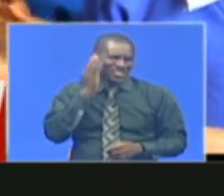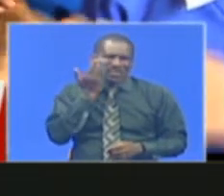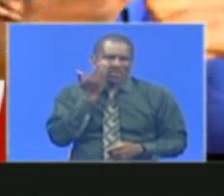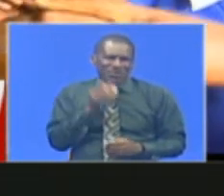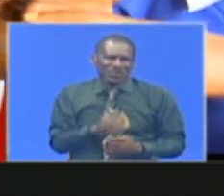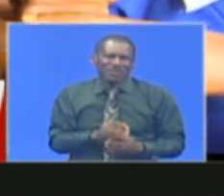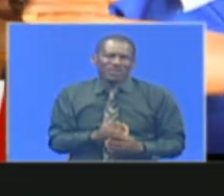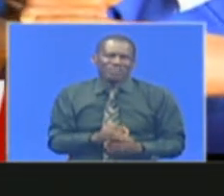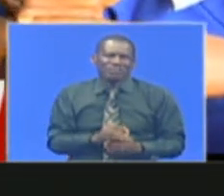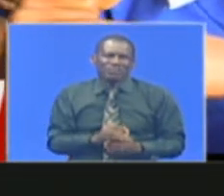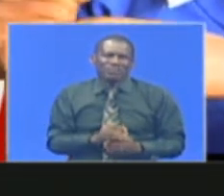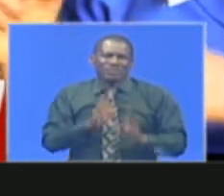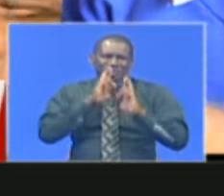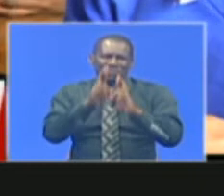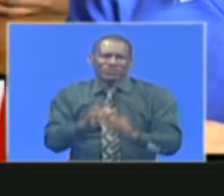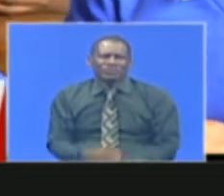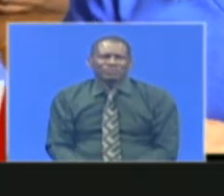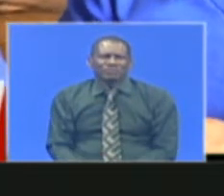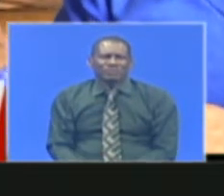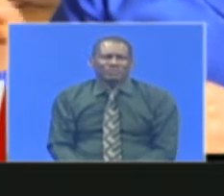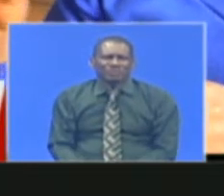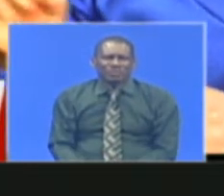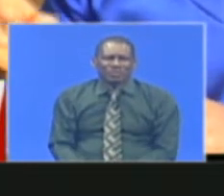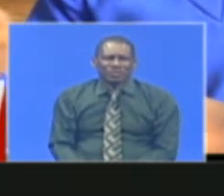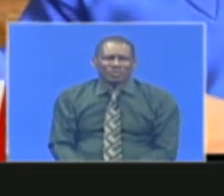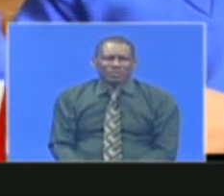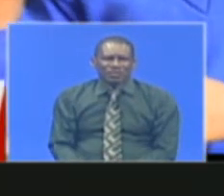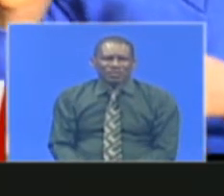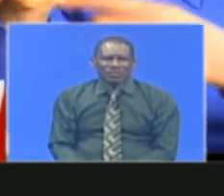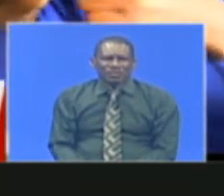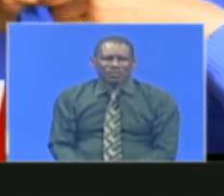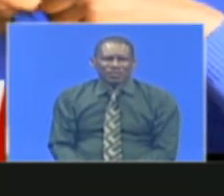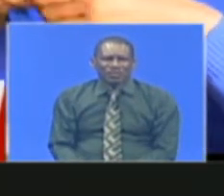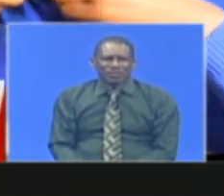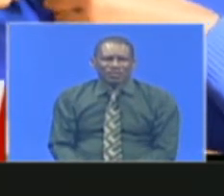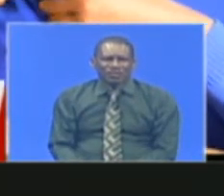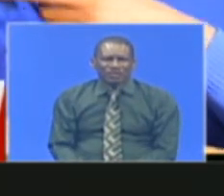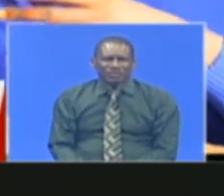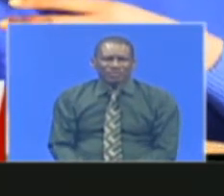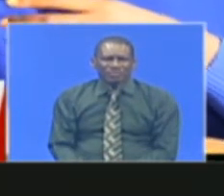reporting for NTV.